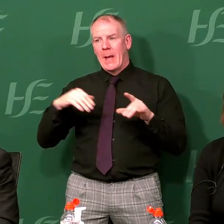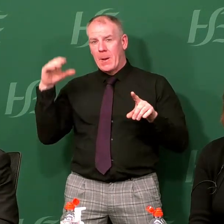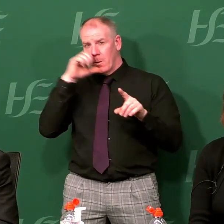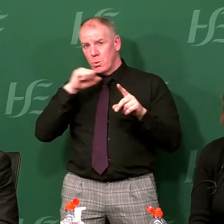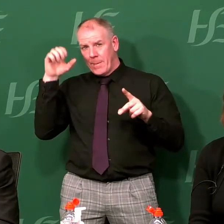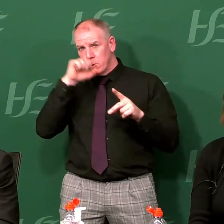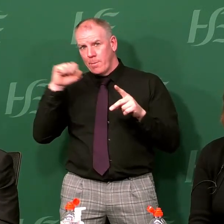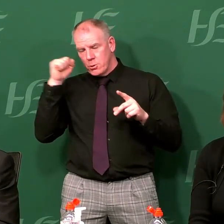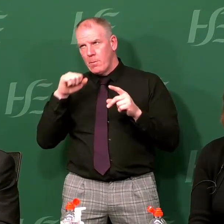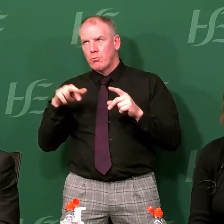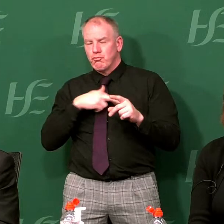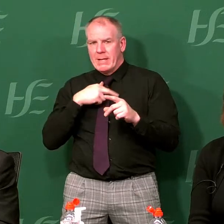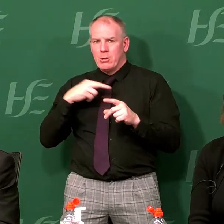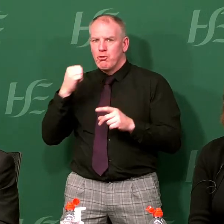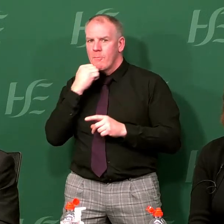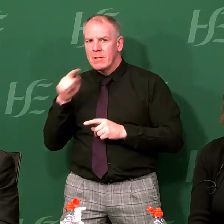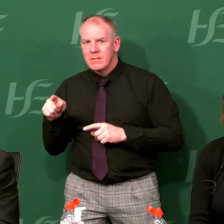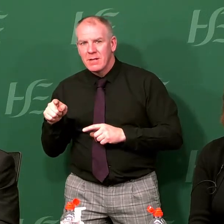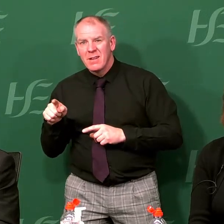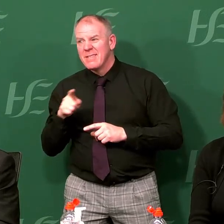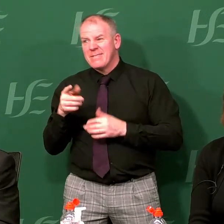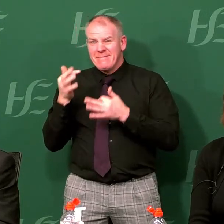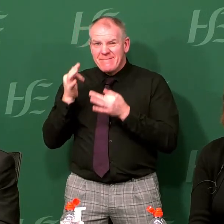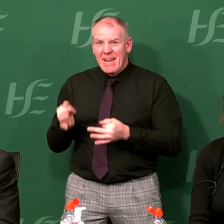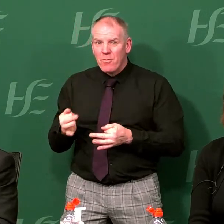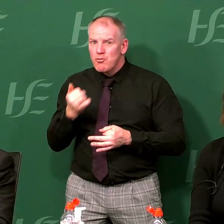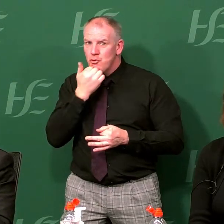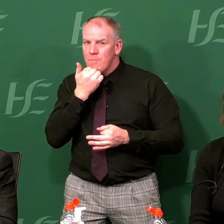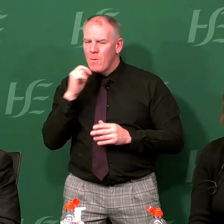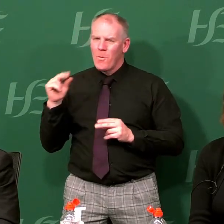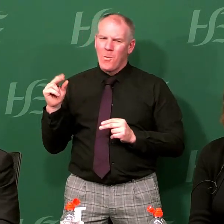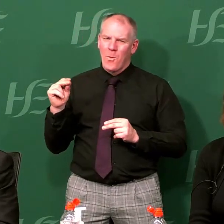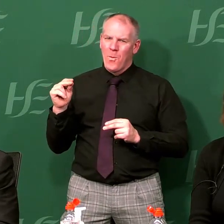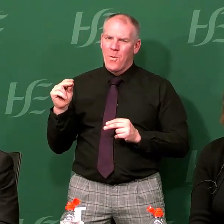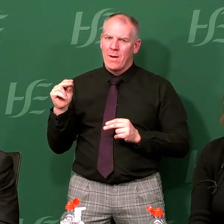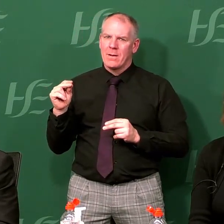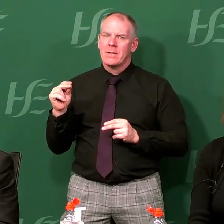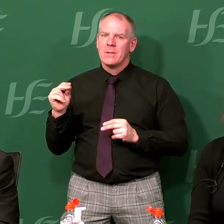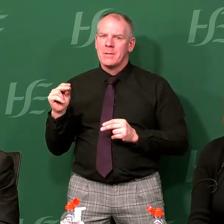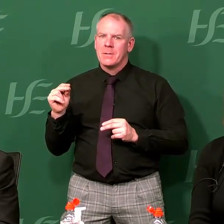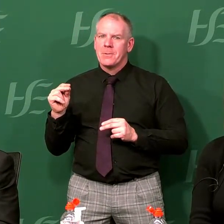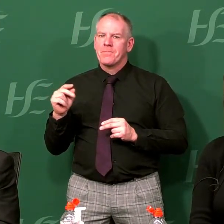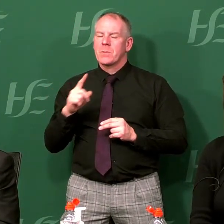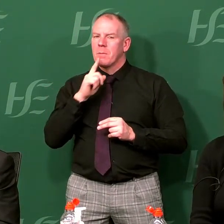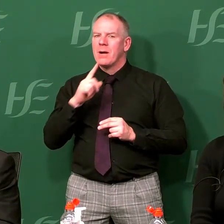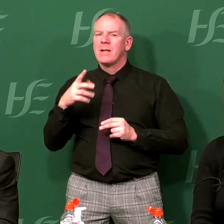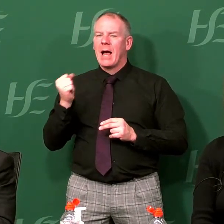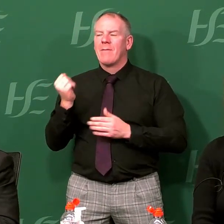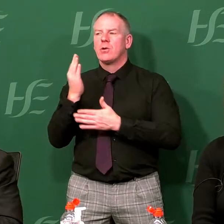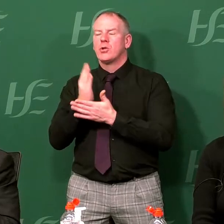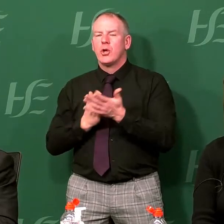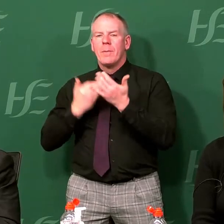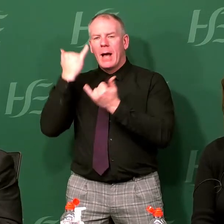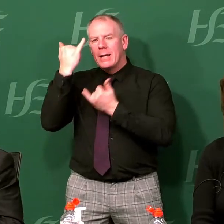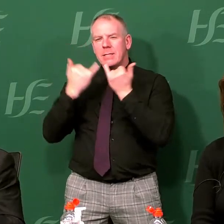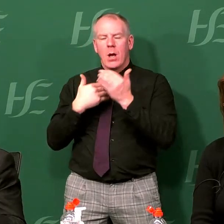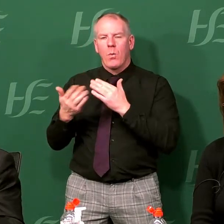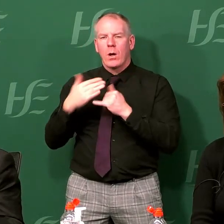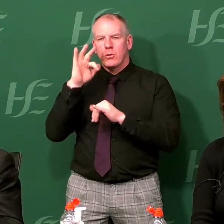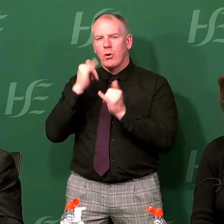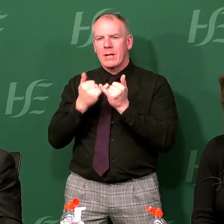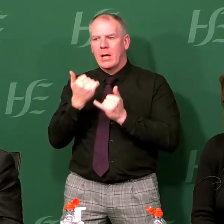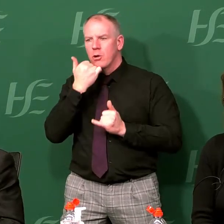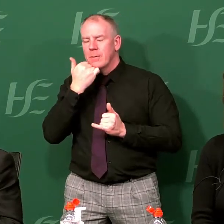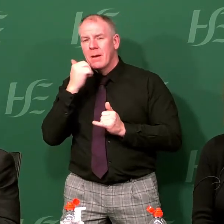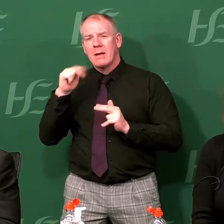of what the volume is. I don't think there's a definitive figure, right? That's certainly some indications in terms of what the modelling might be, but it